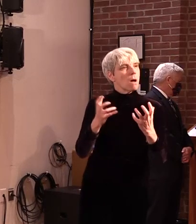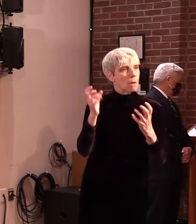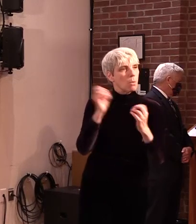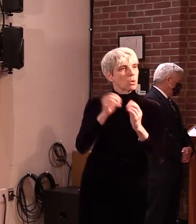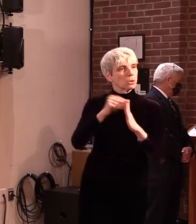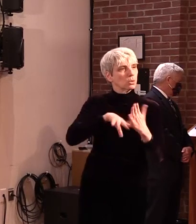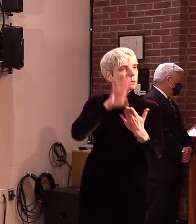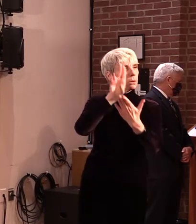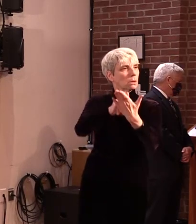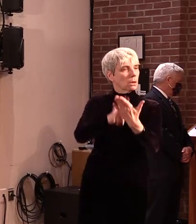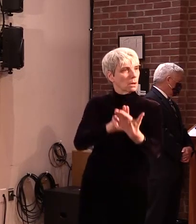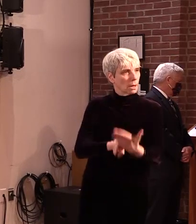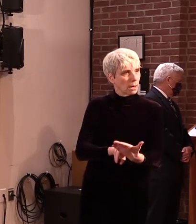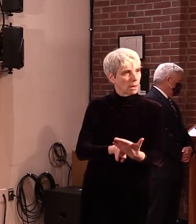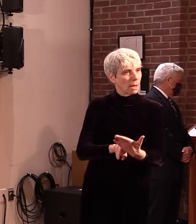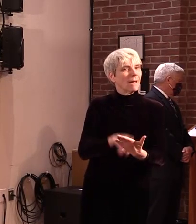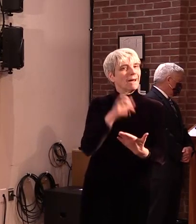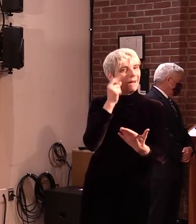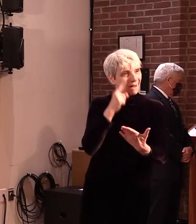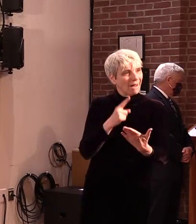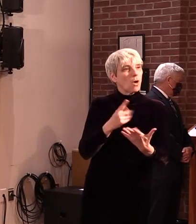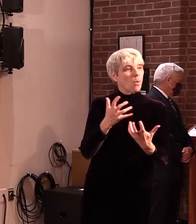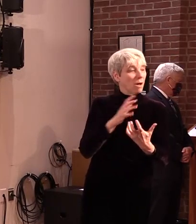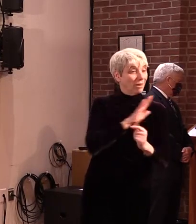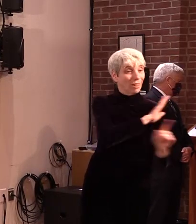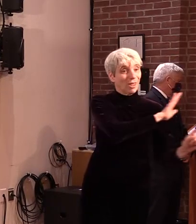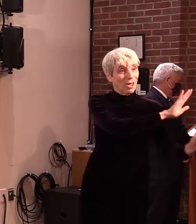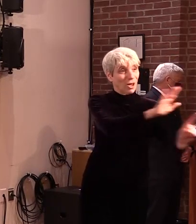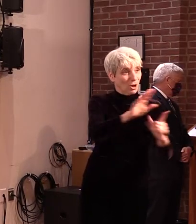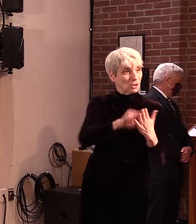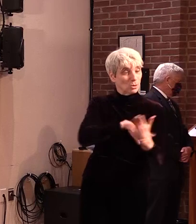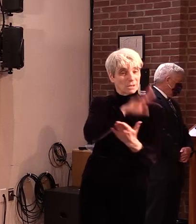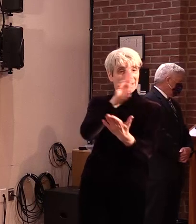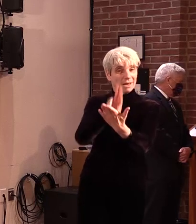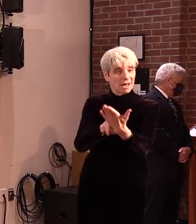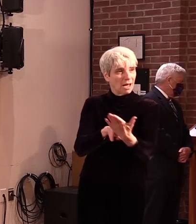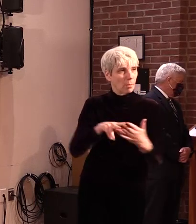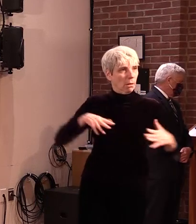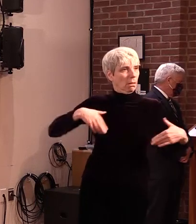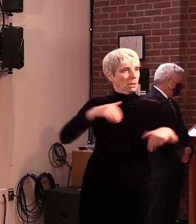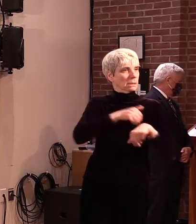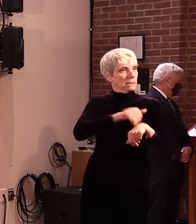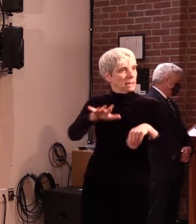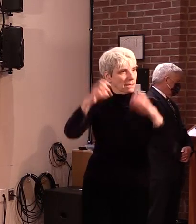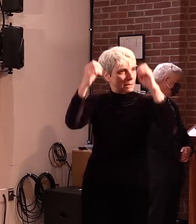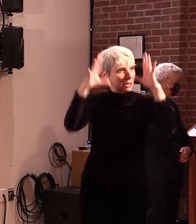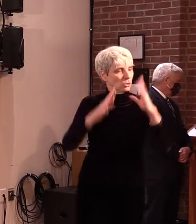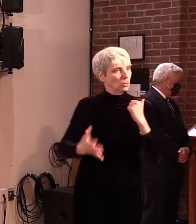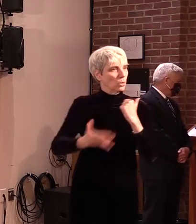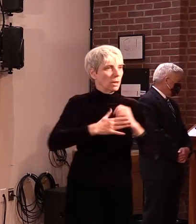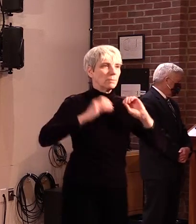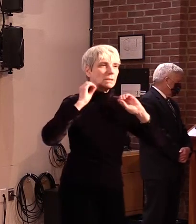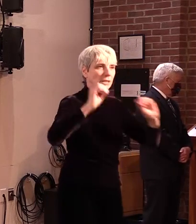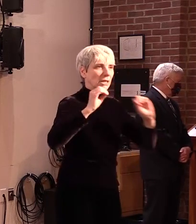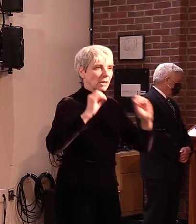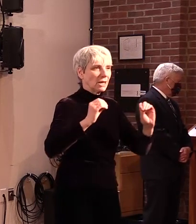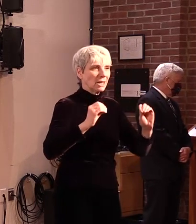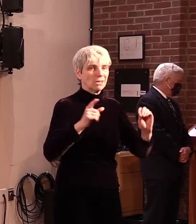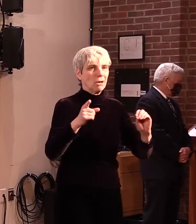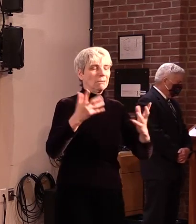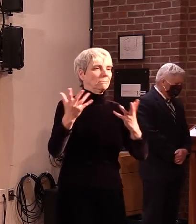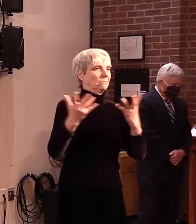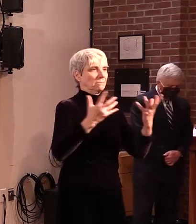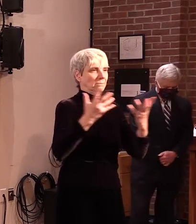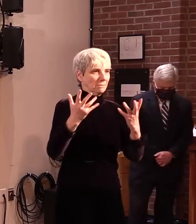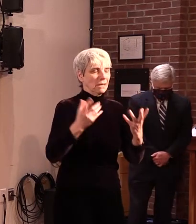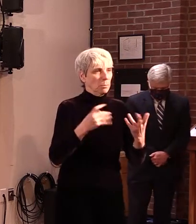been necessarily matched by new teachers coming into the system, which has led to some of the bottlenecks that we're now seeing. I'm confident these